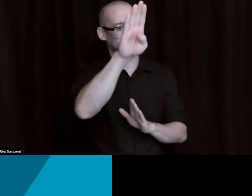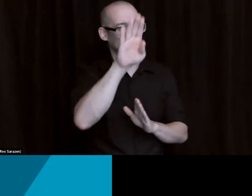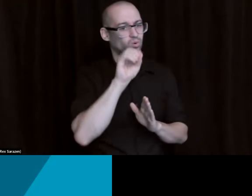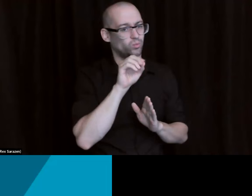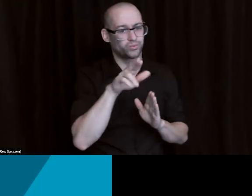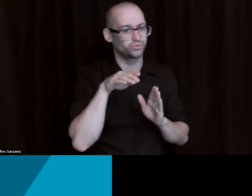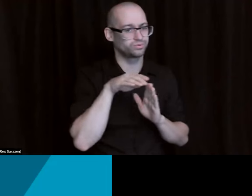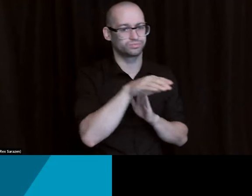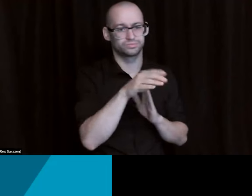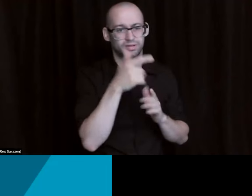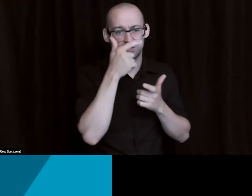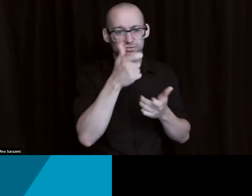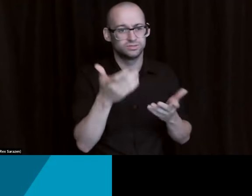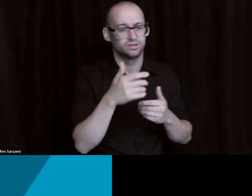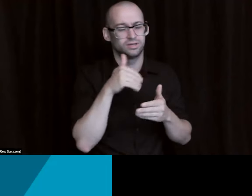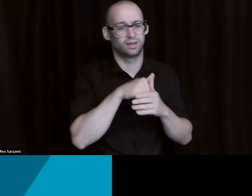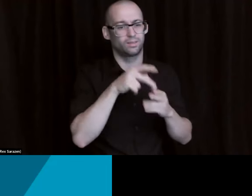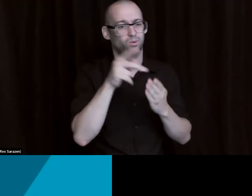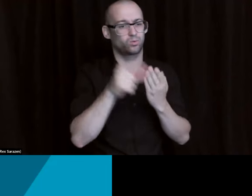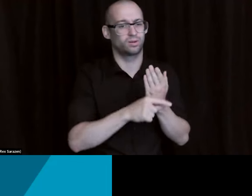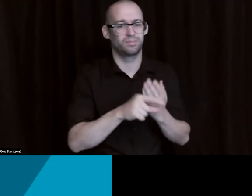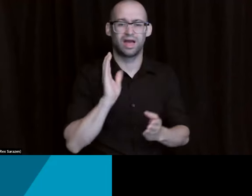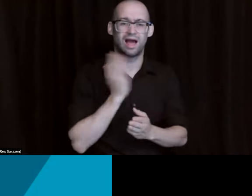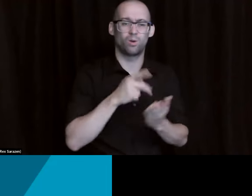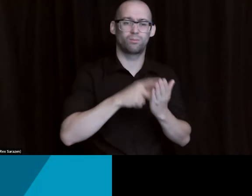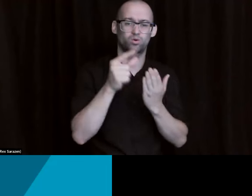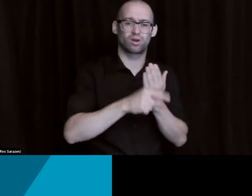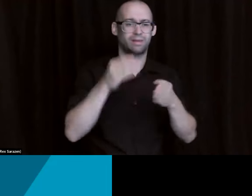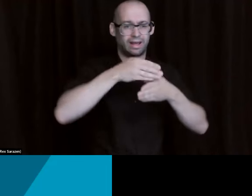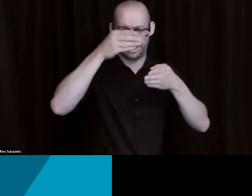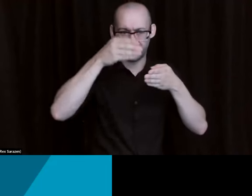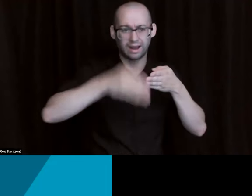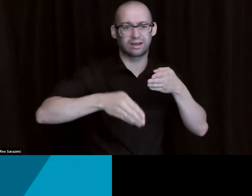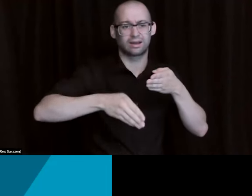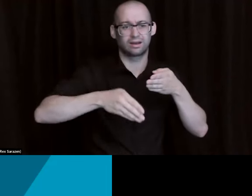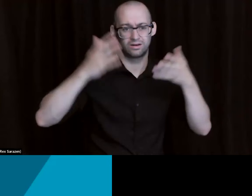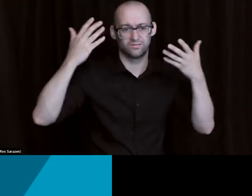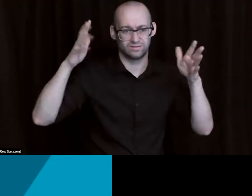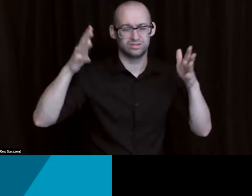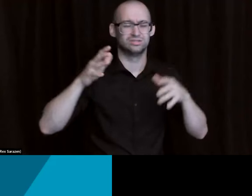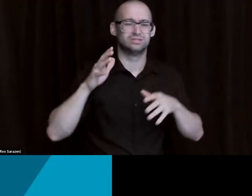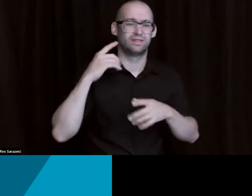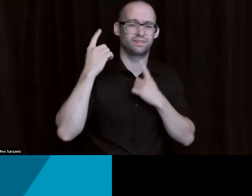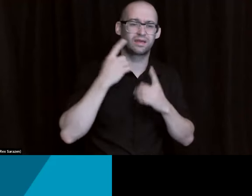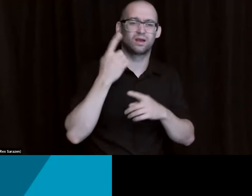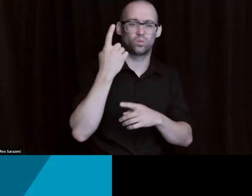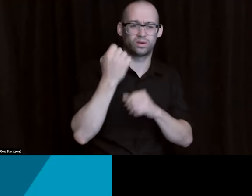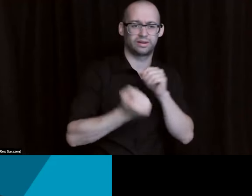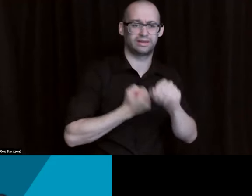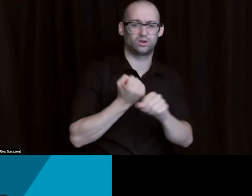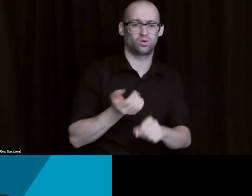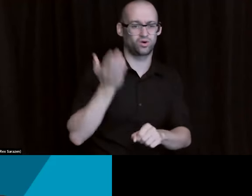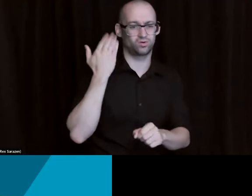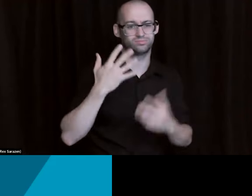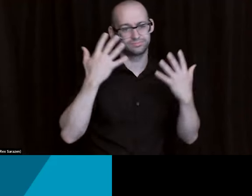in interest in the program? Our program actually ended, I would say last year,